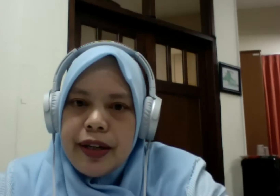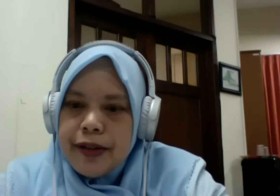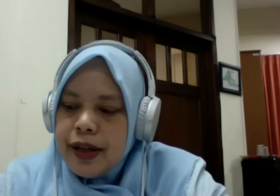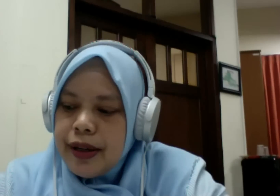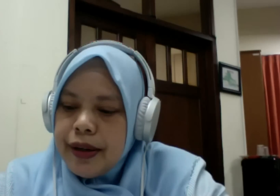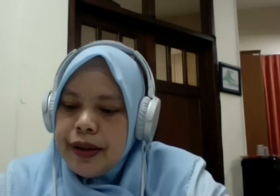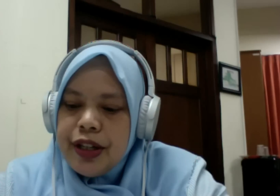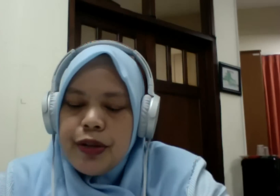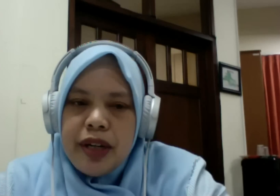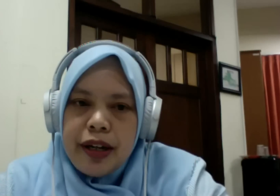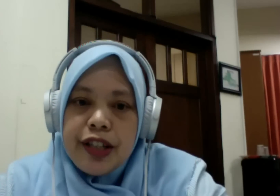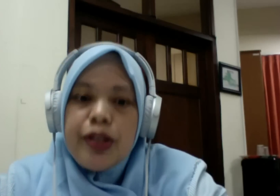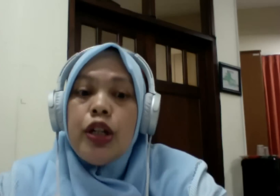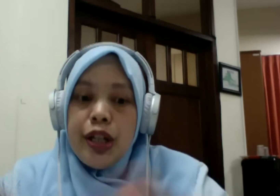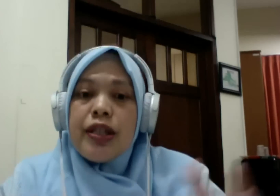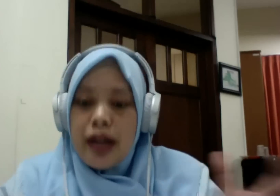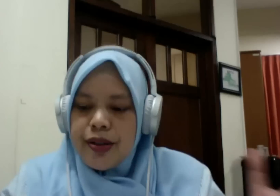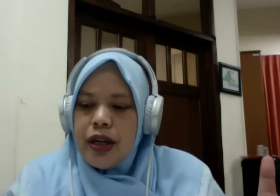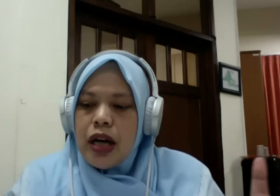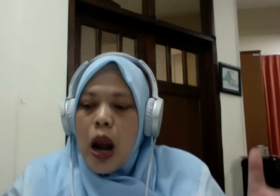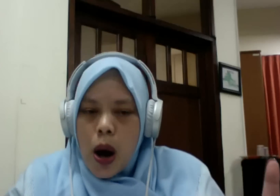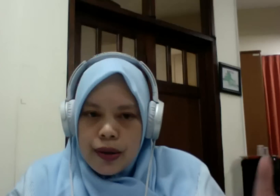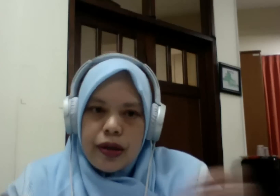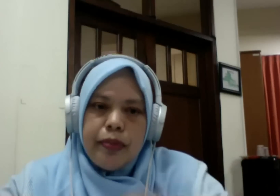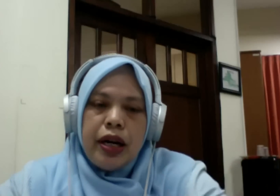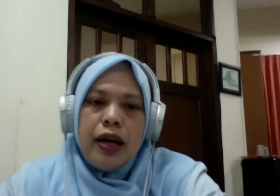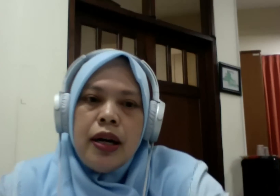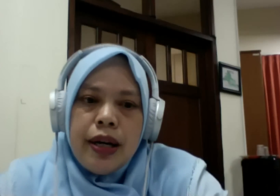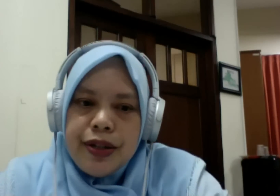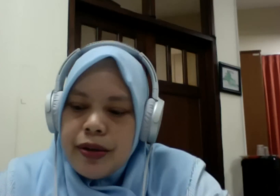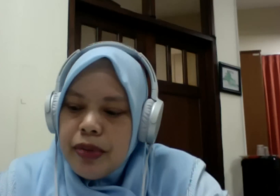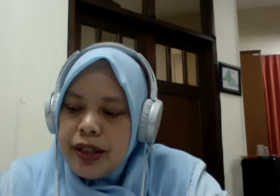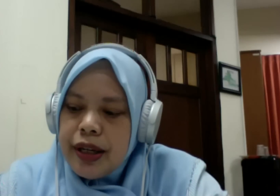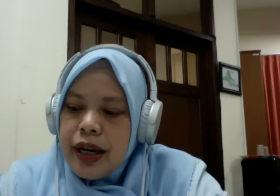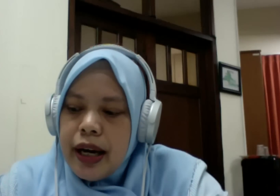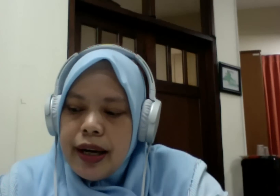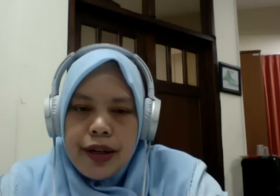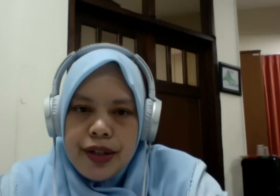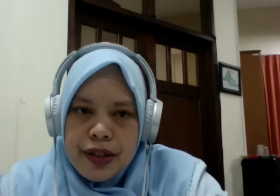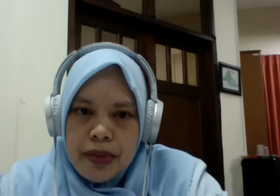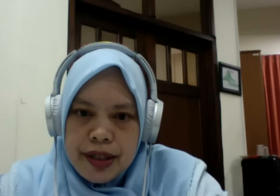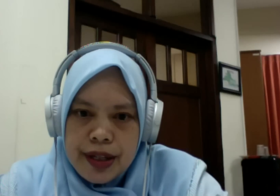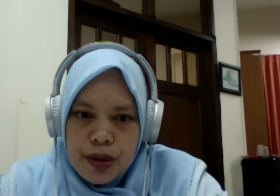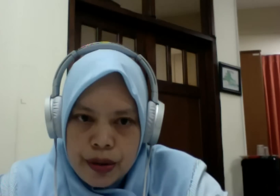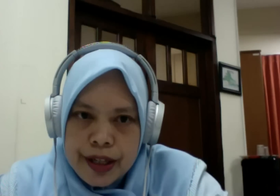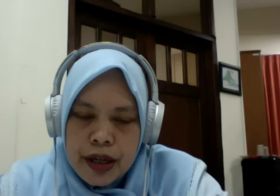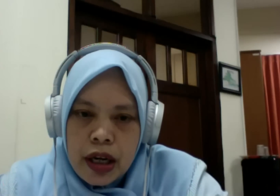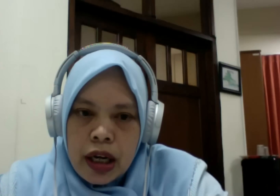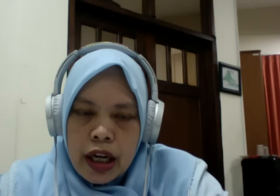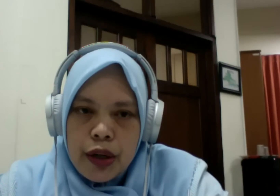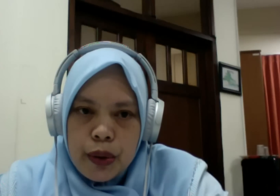earlier, that this seminar is discussing a lot about disability and disability